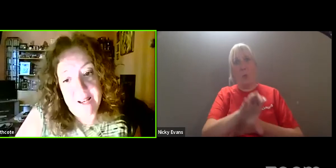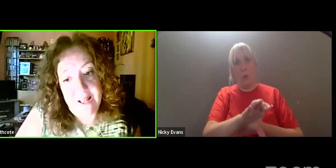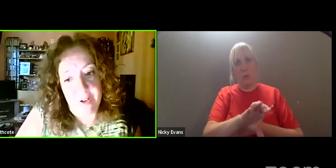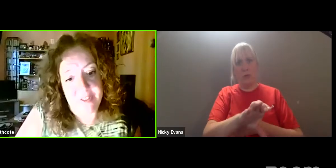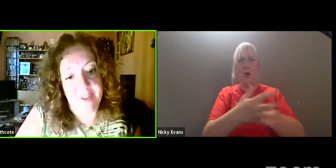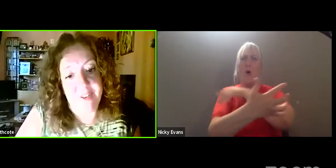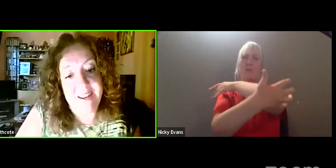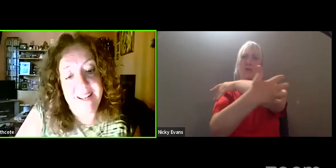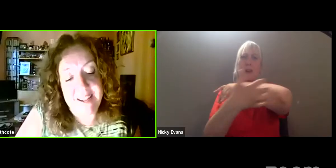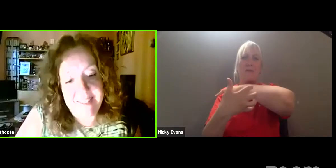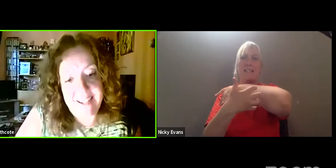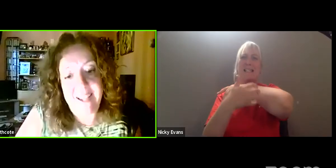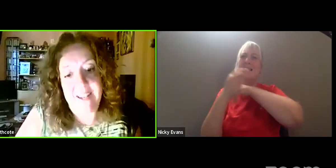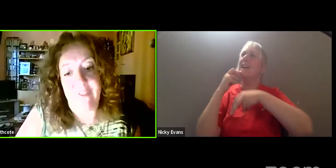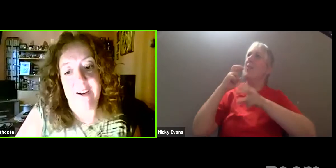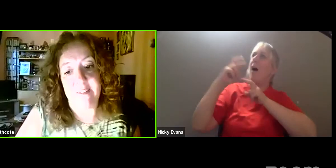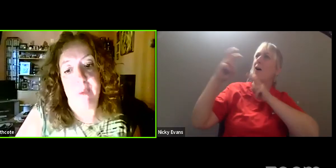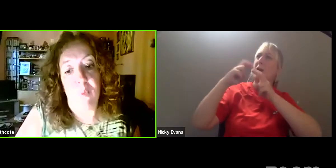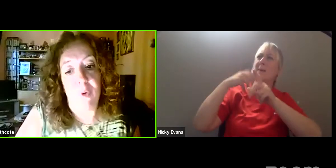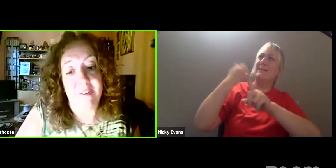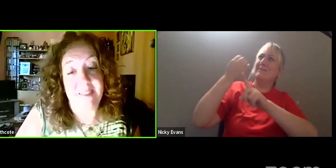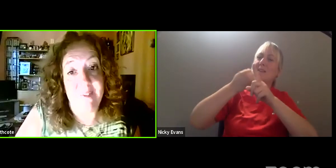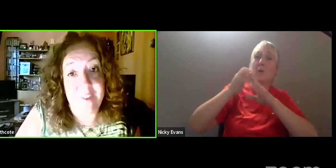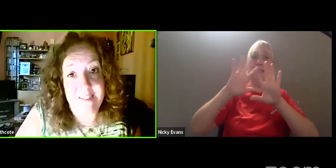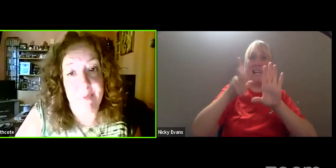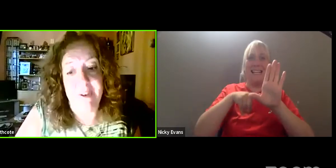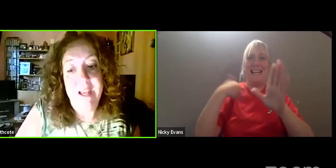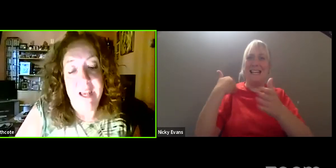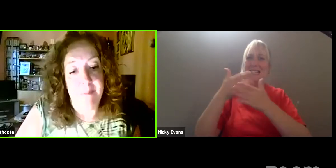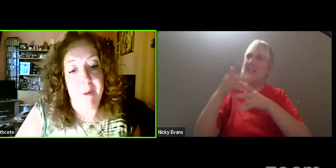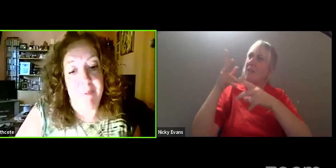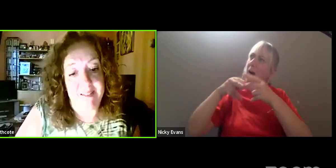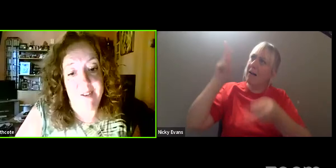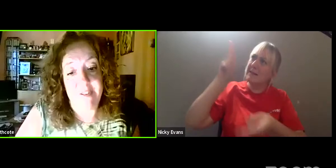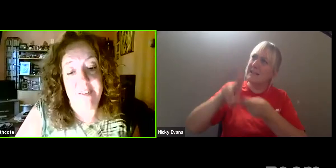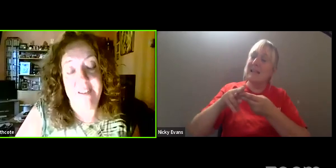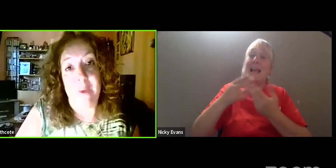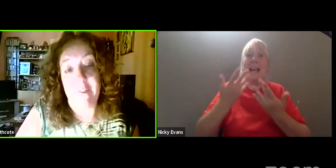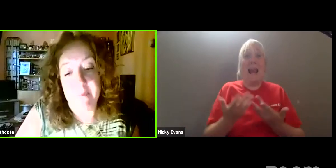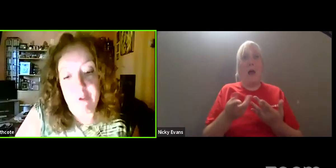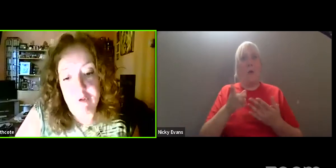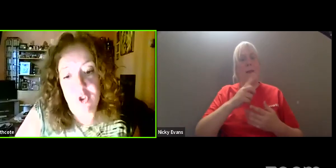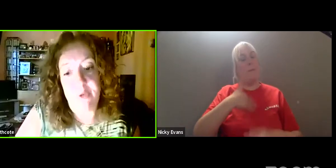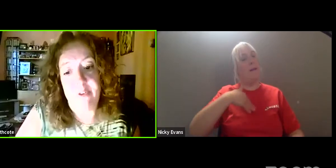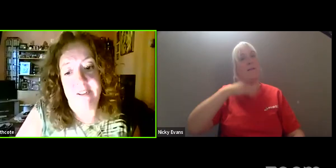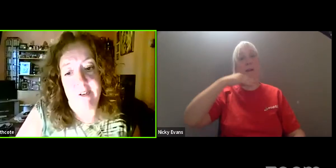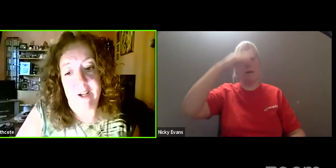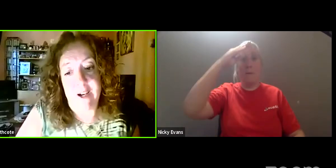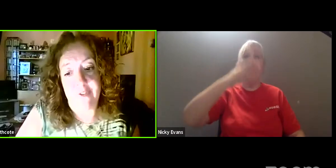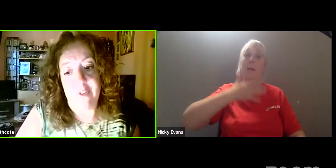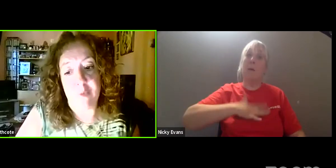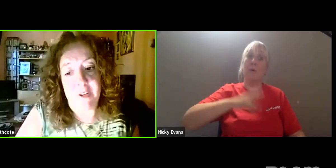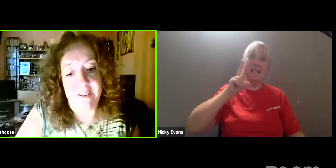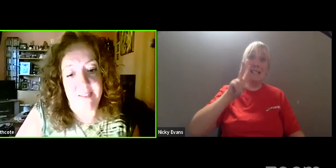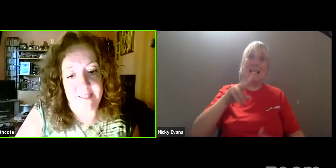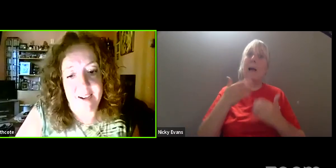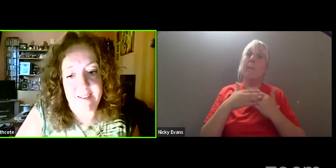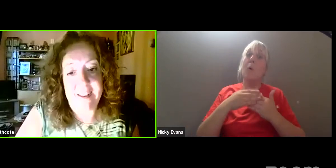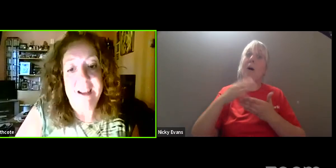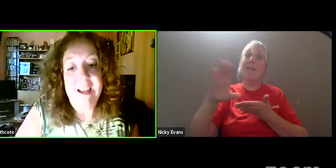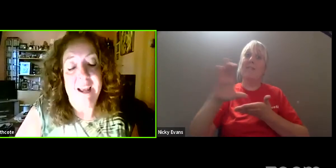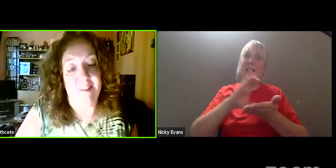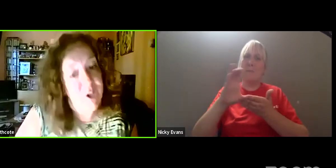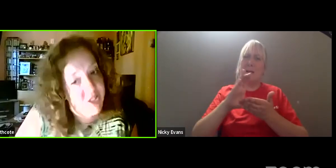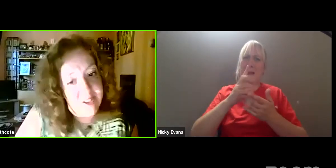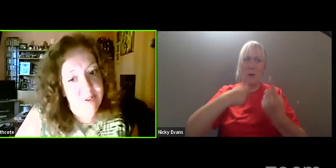has now been lost. After nearly a decade of cuts, people want to see investment in public services. We have a moral duty to look after everybody in